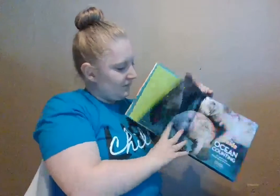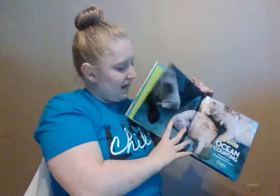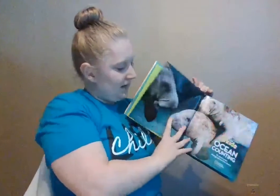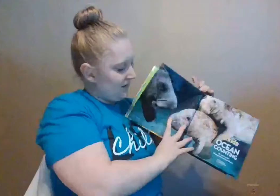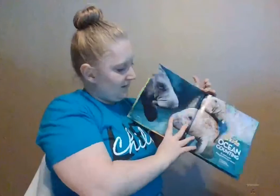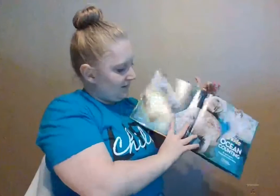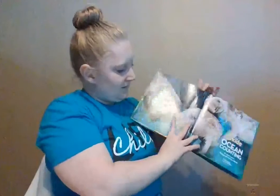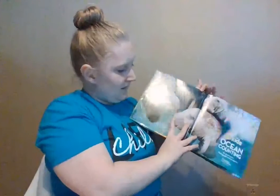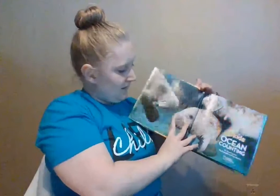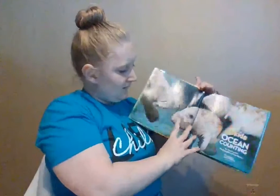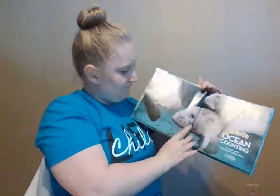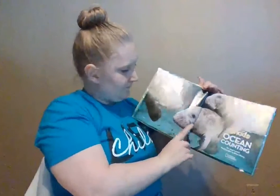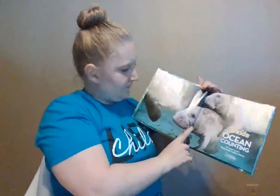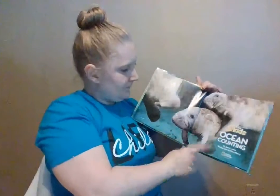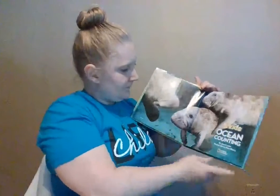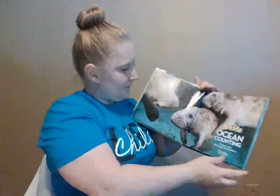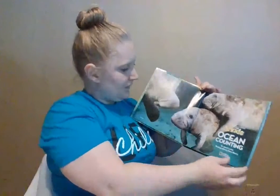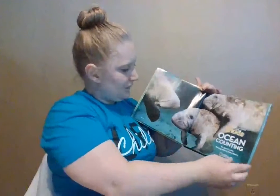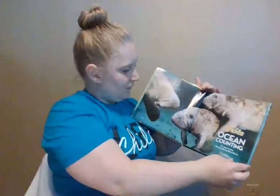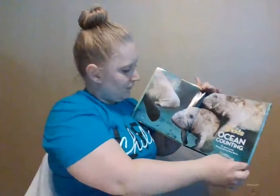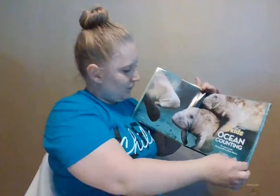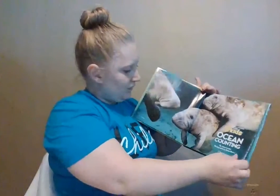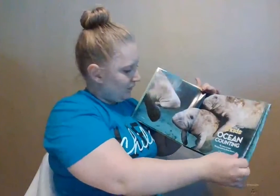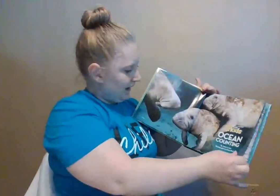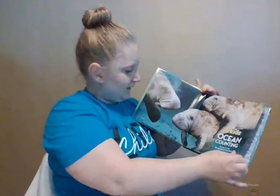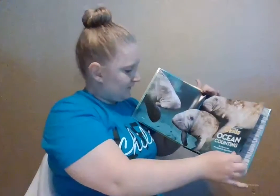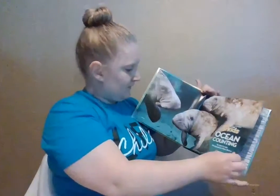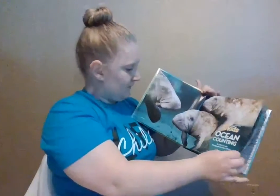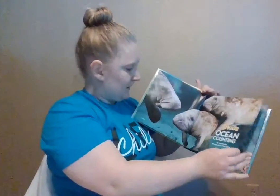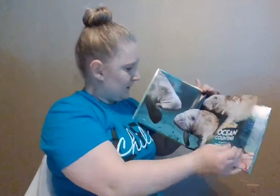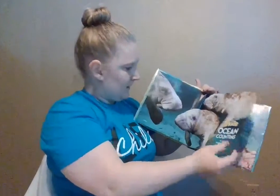Okay, let's see. Ooh, we got some